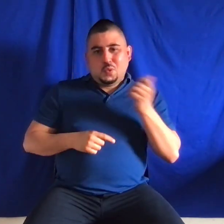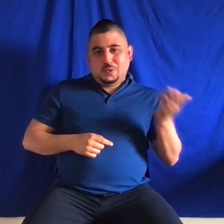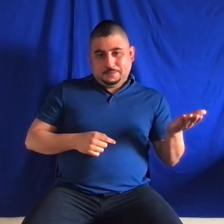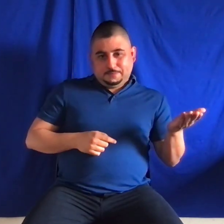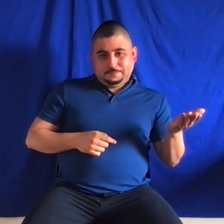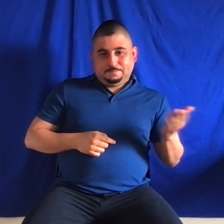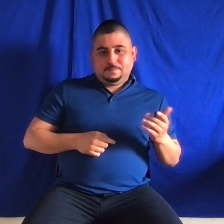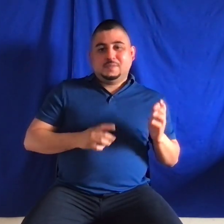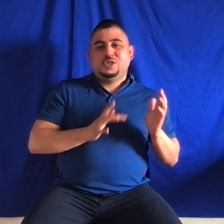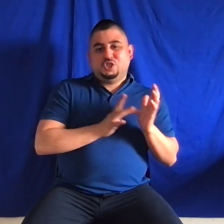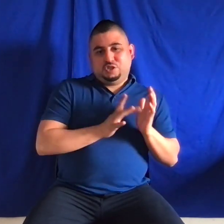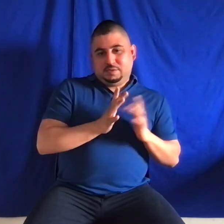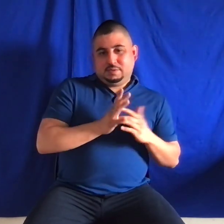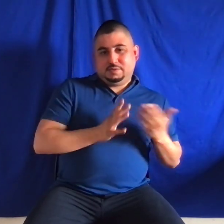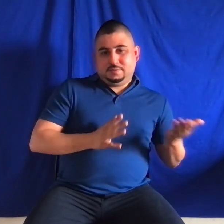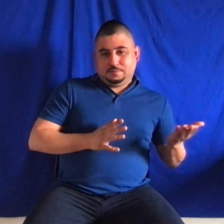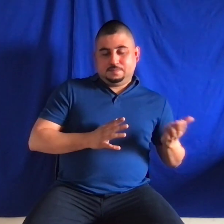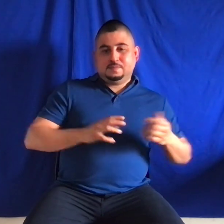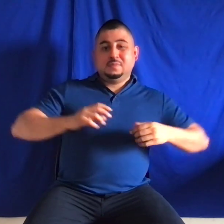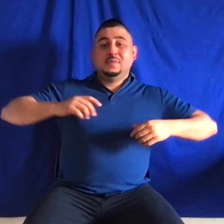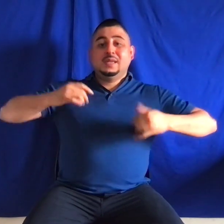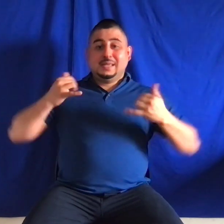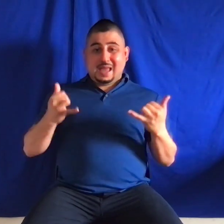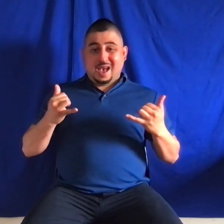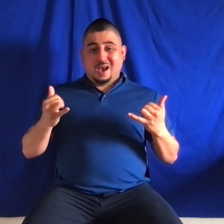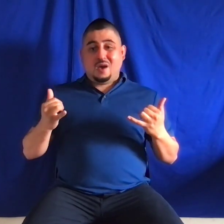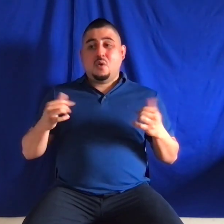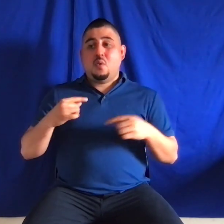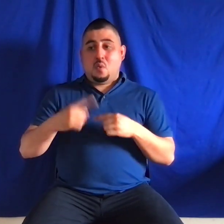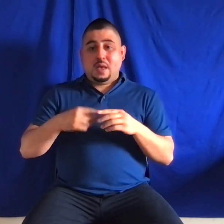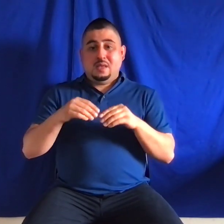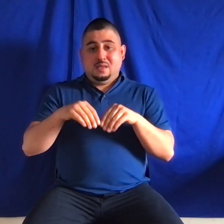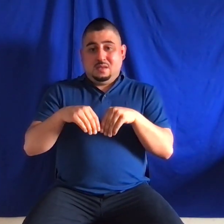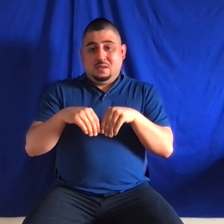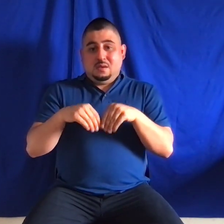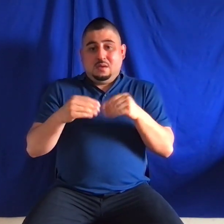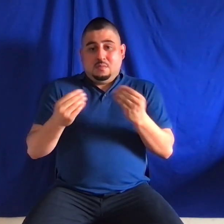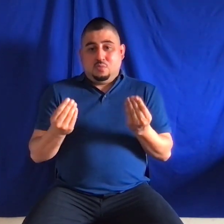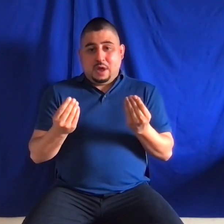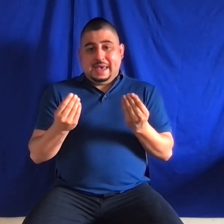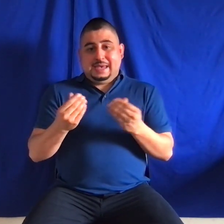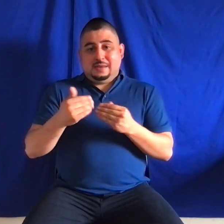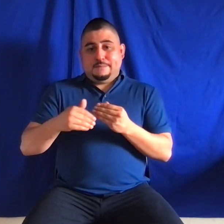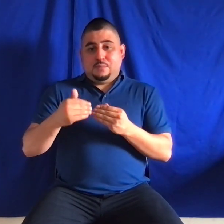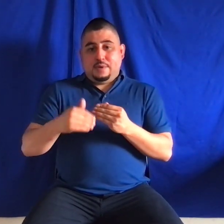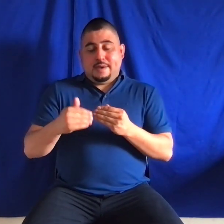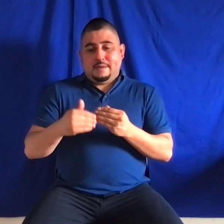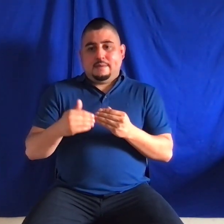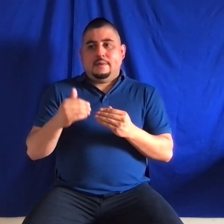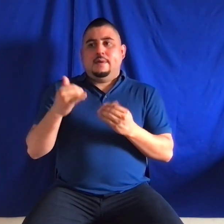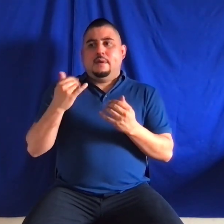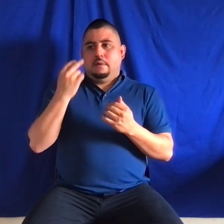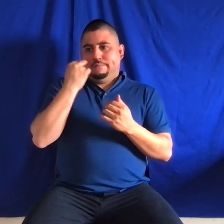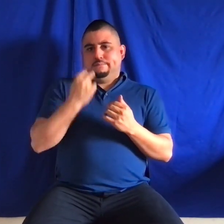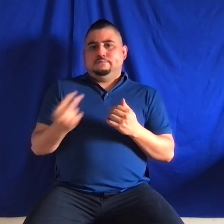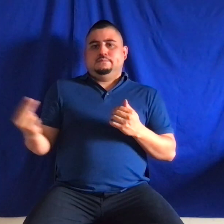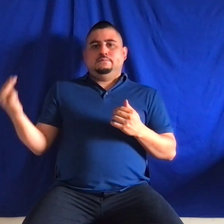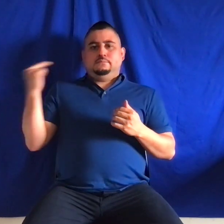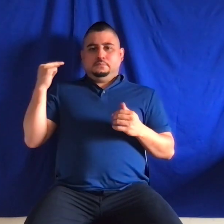But yet, when they come to know him in the breaking of the bread is when they come back to recount everything with great